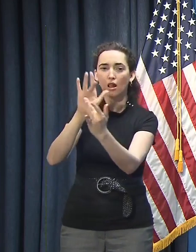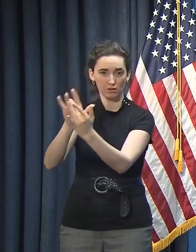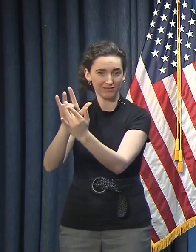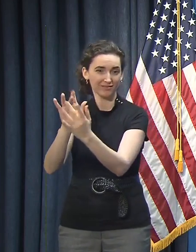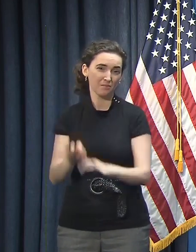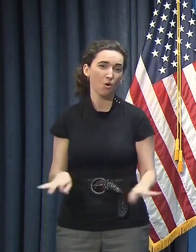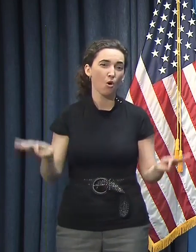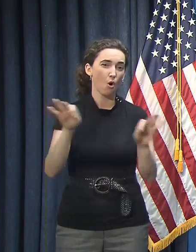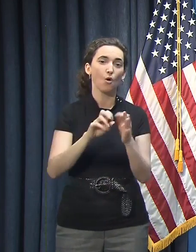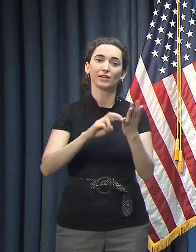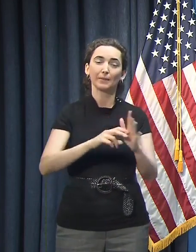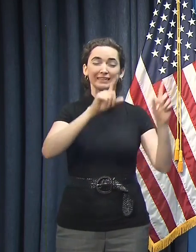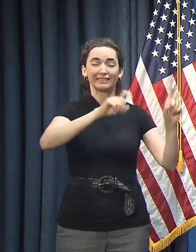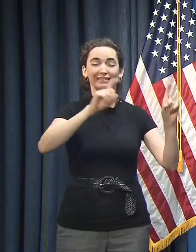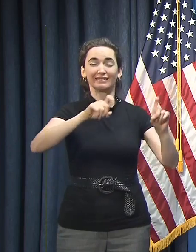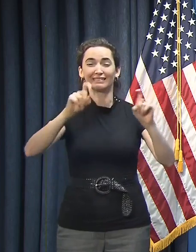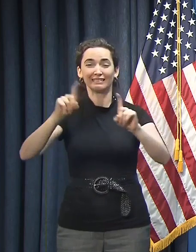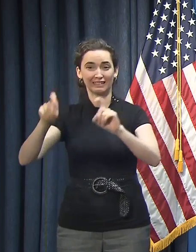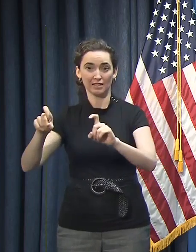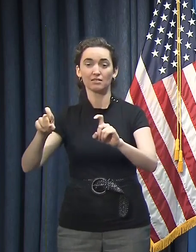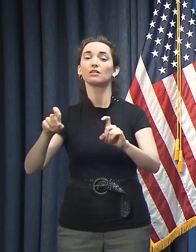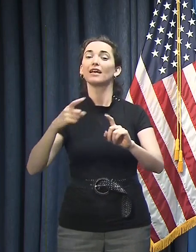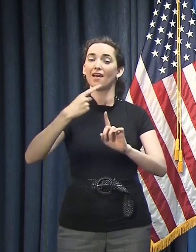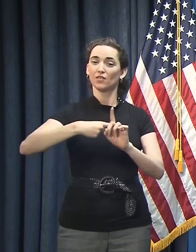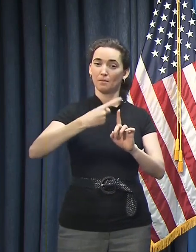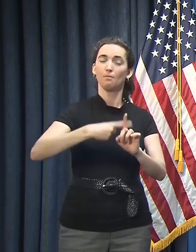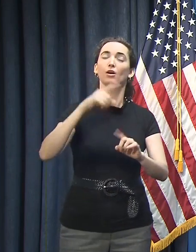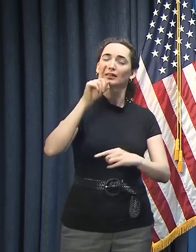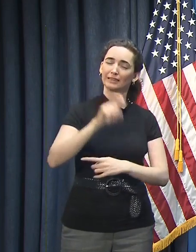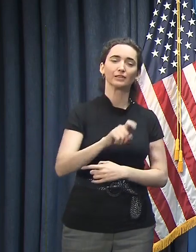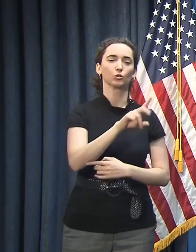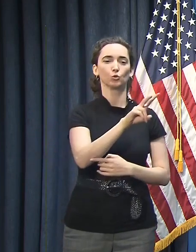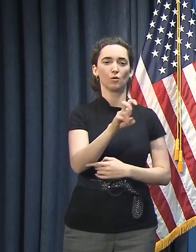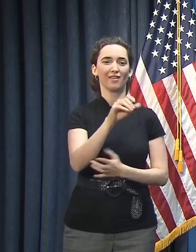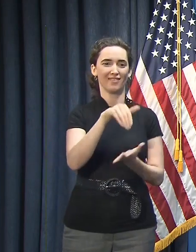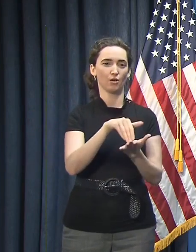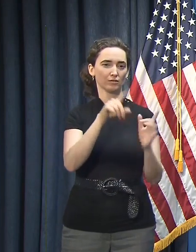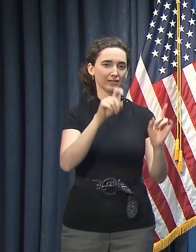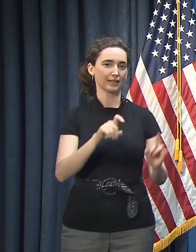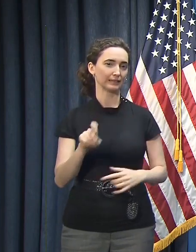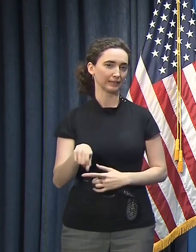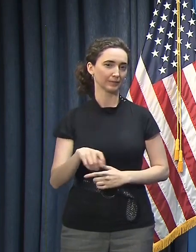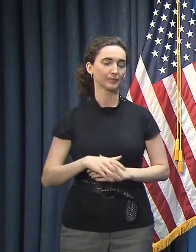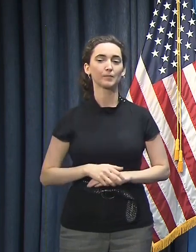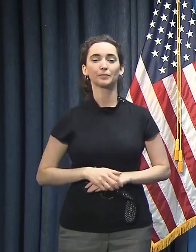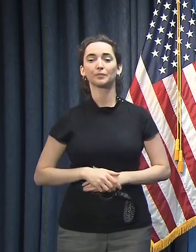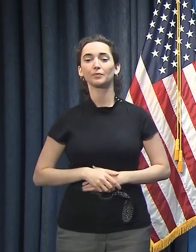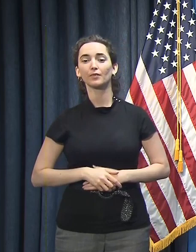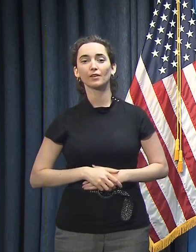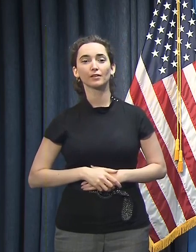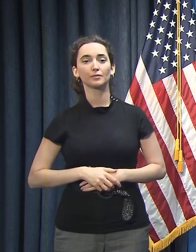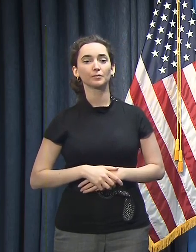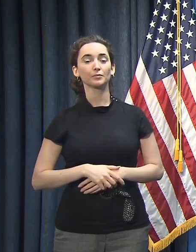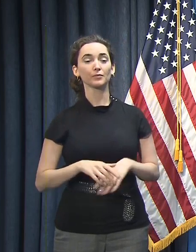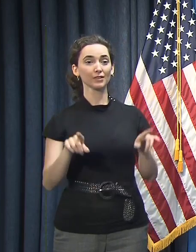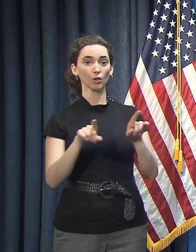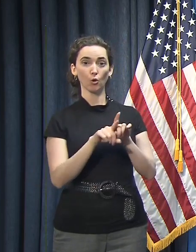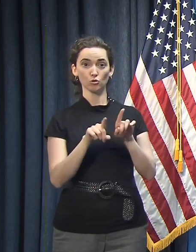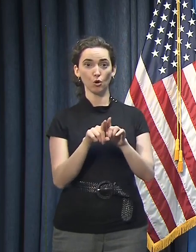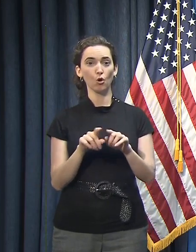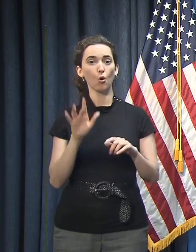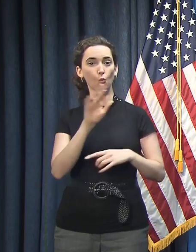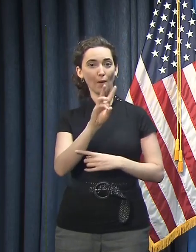In terms of getting to 200,000 tests per month. We also have new information on the Department of